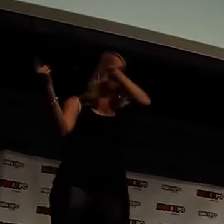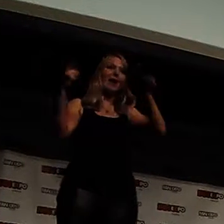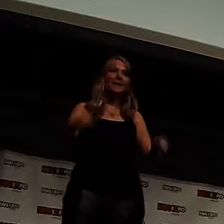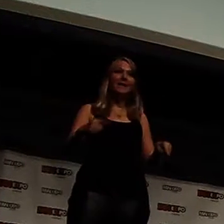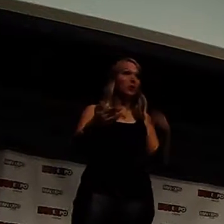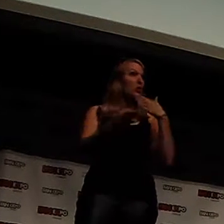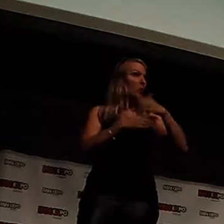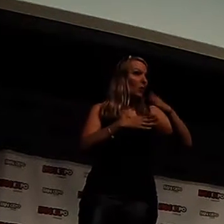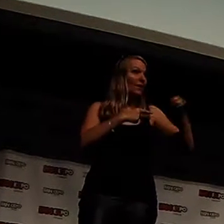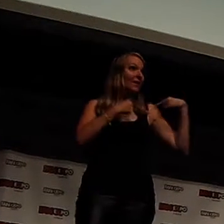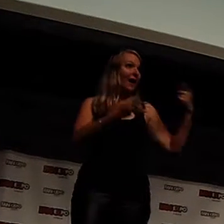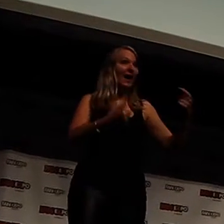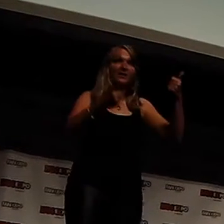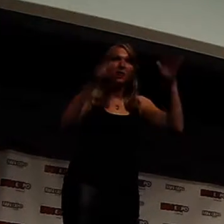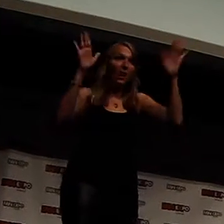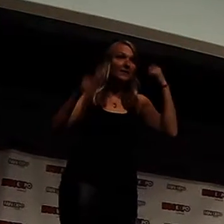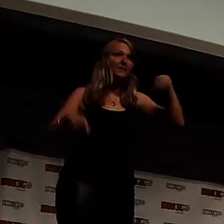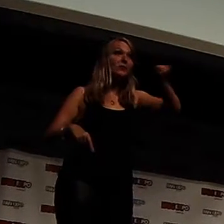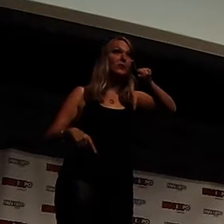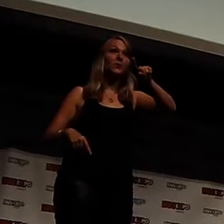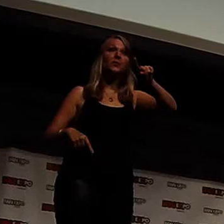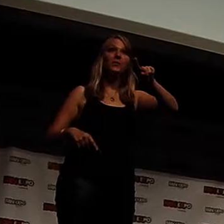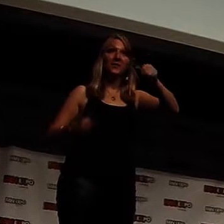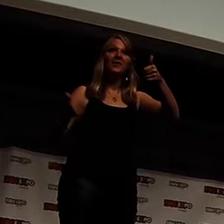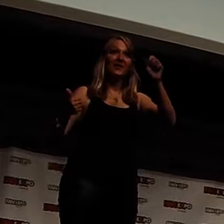Has it been a good weekend? It's been awesome for you.